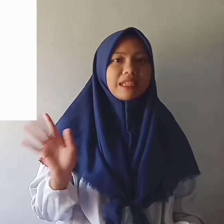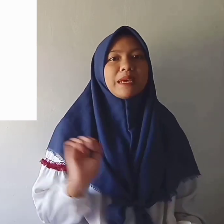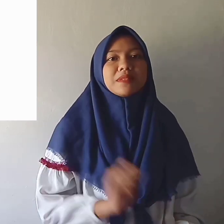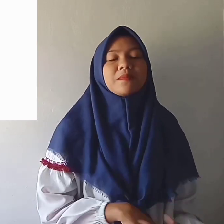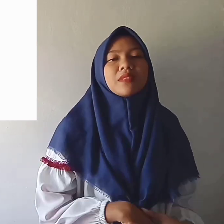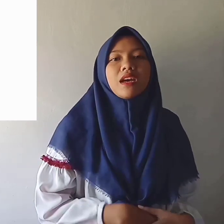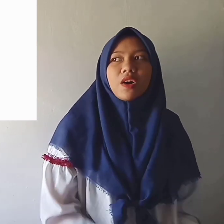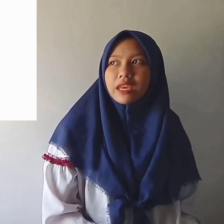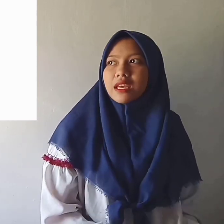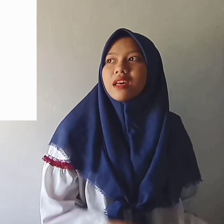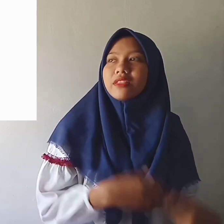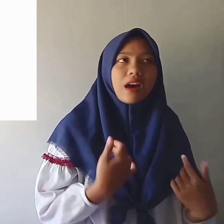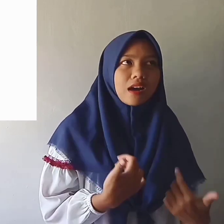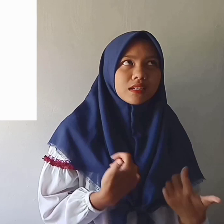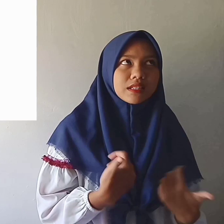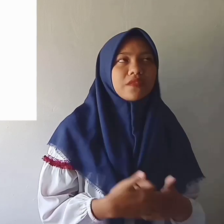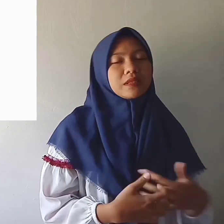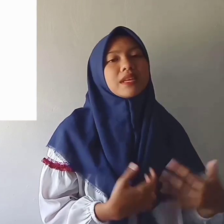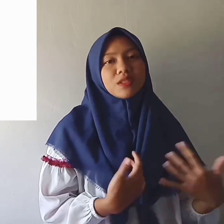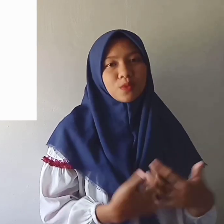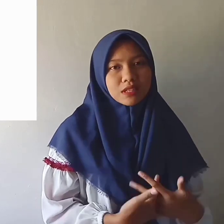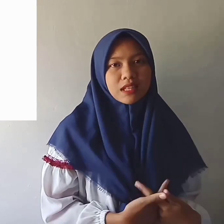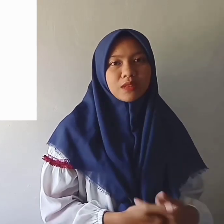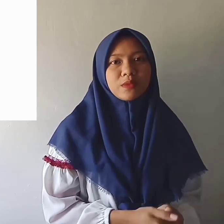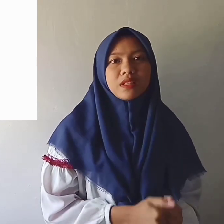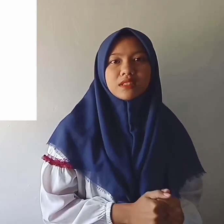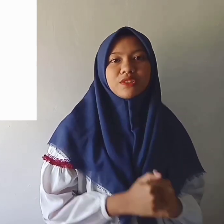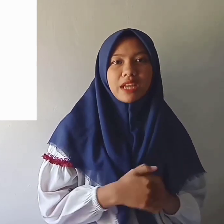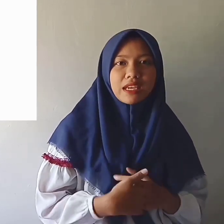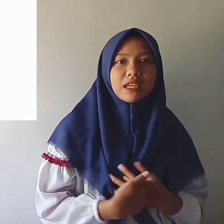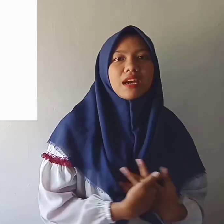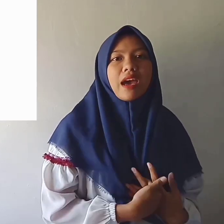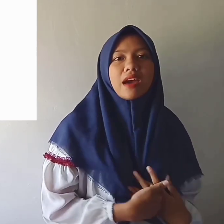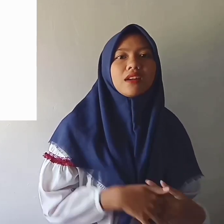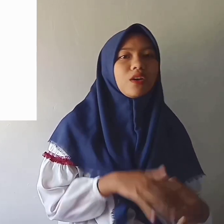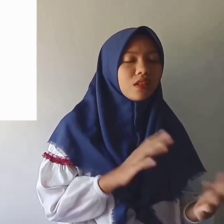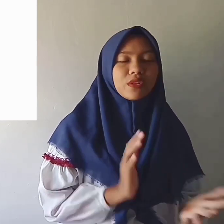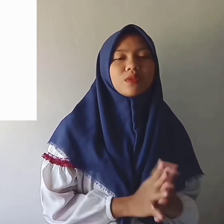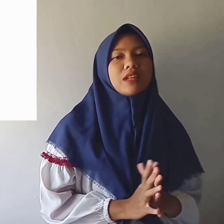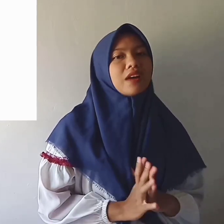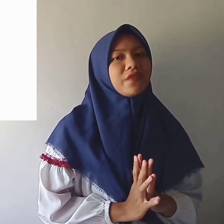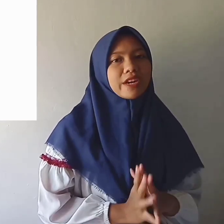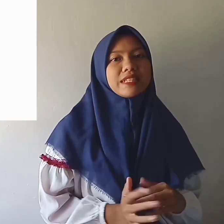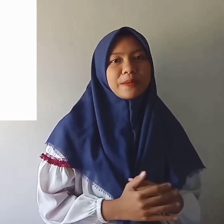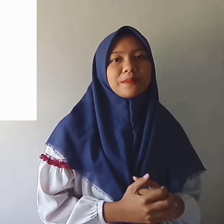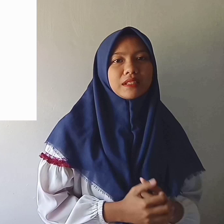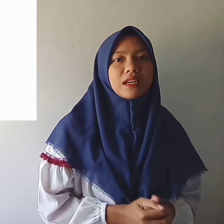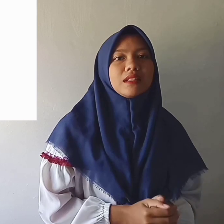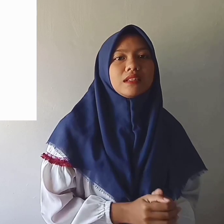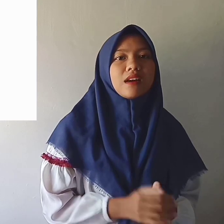names. Okay, there are several basic words that we will learn today, and all of the words are very simple. The